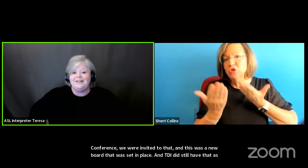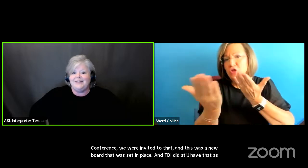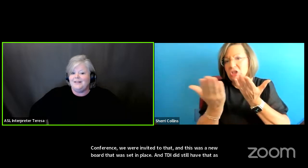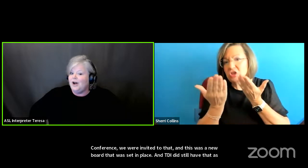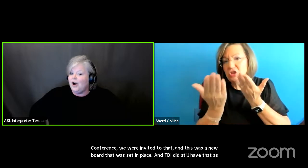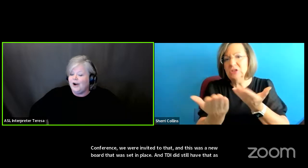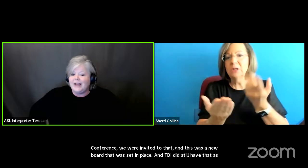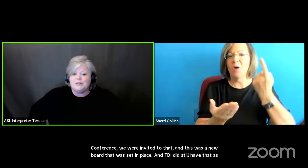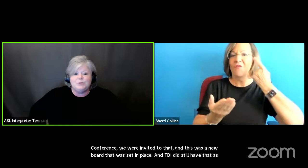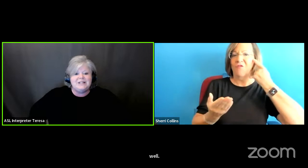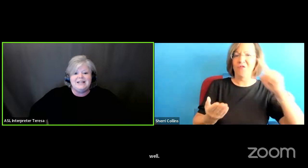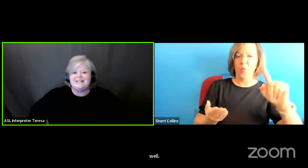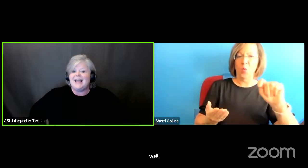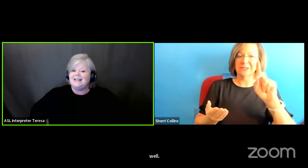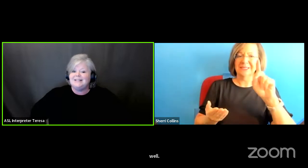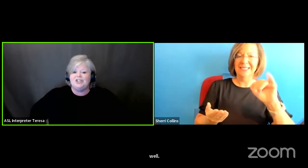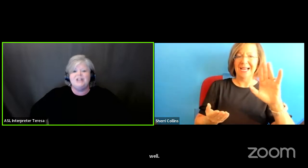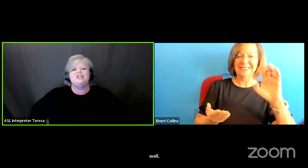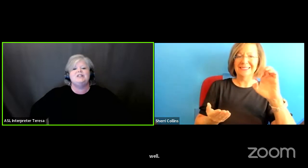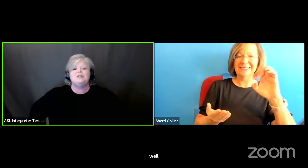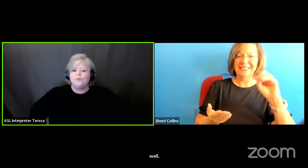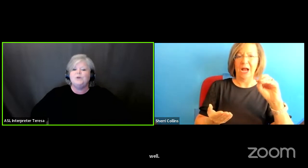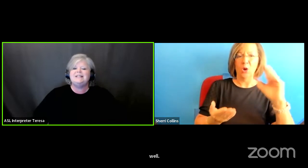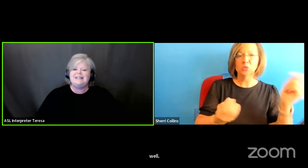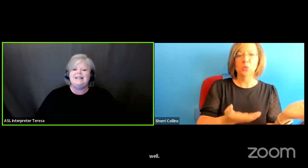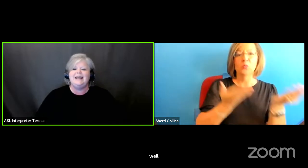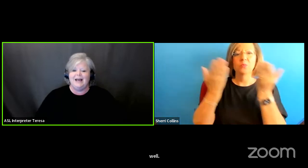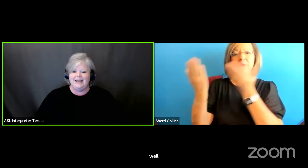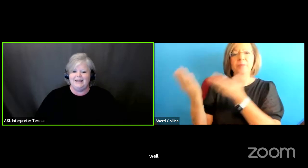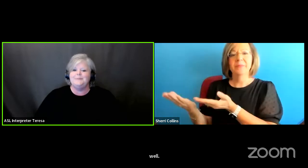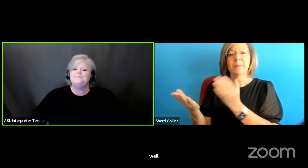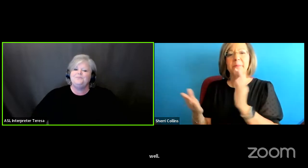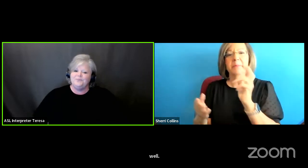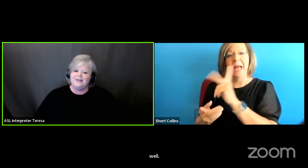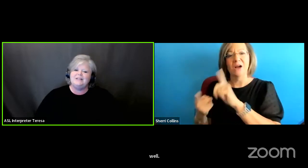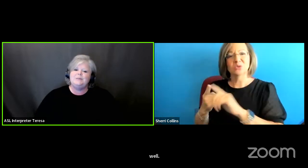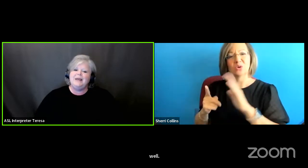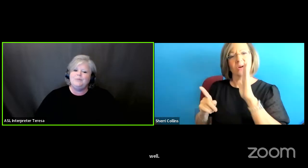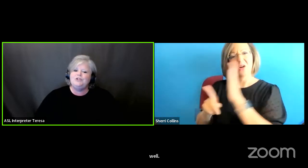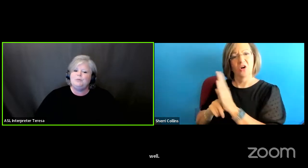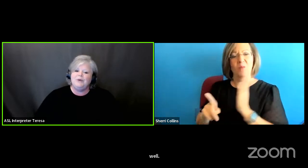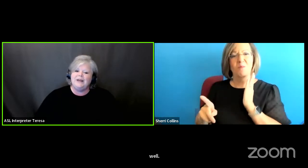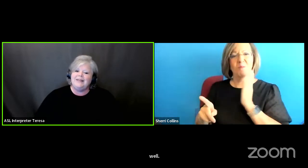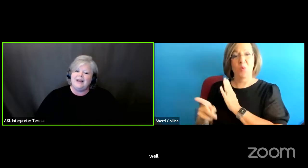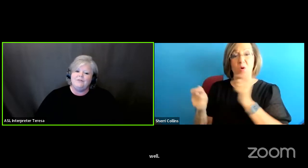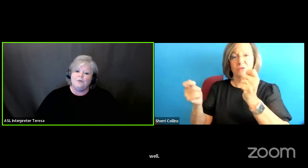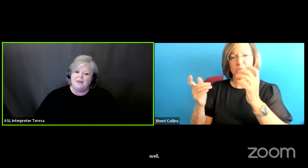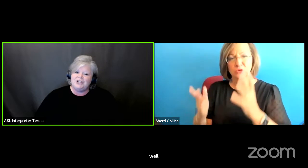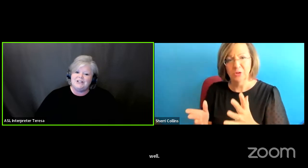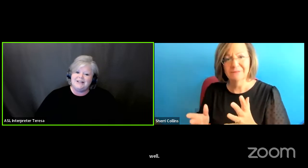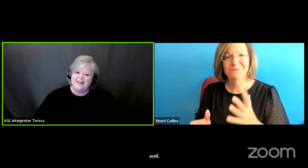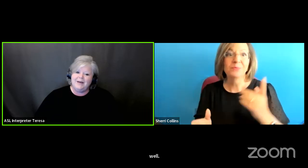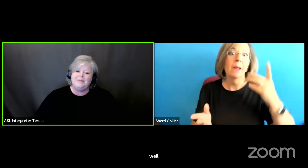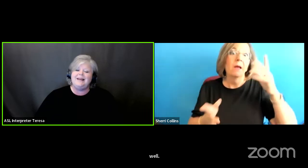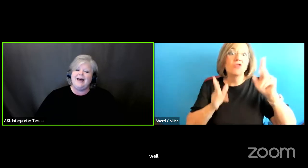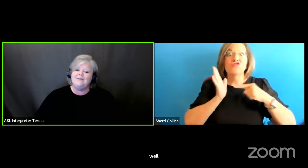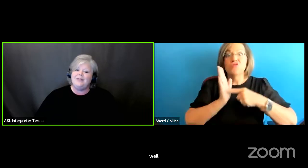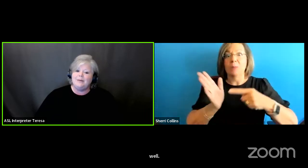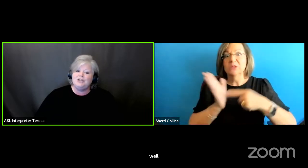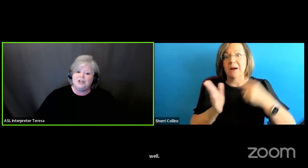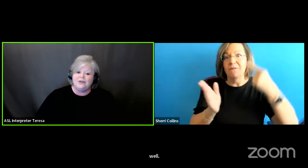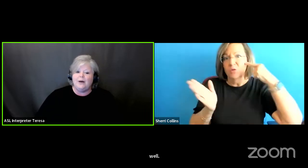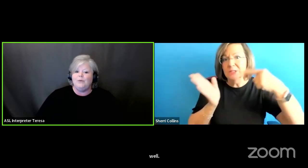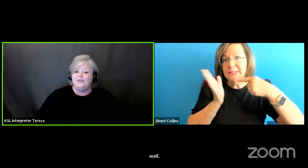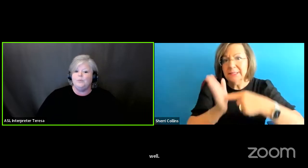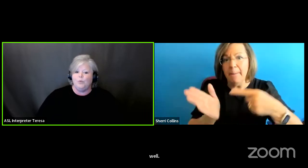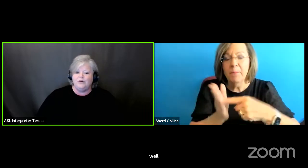provide our expertise and suggestions for TDI to be able to bring that information to them and have